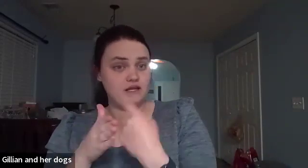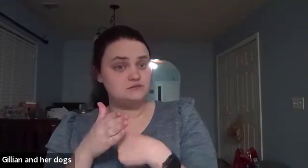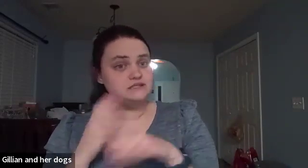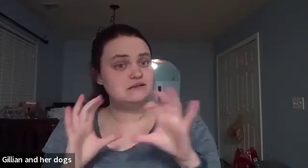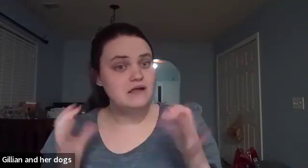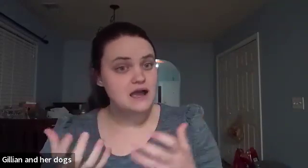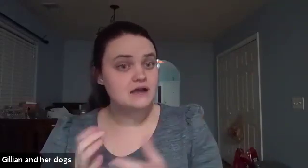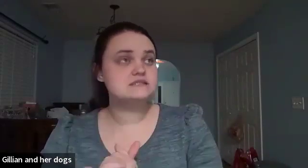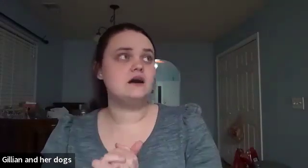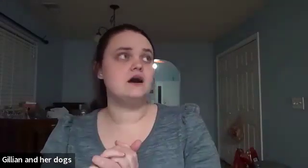next week's class.